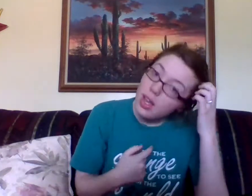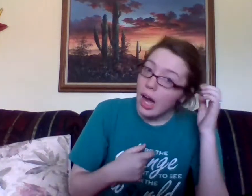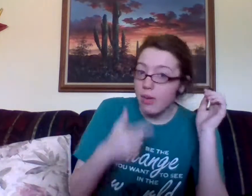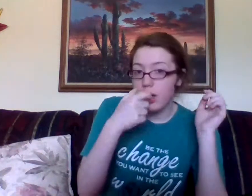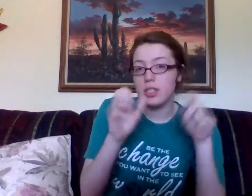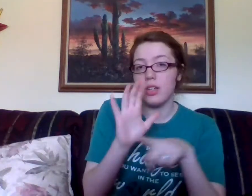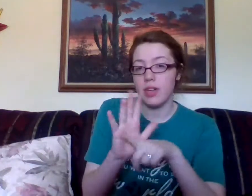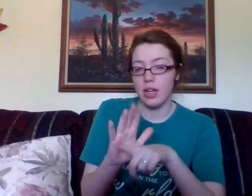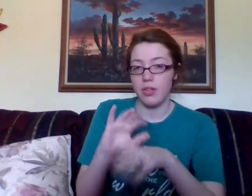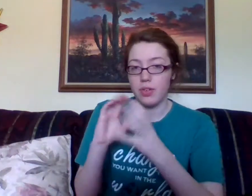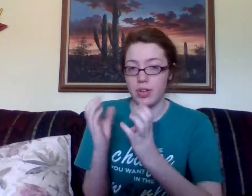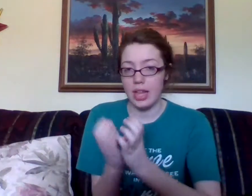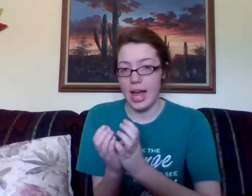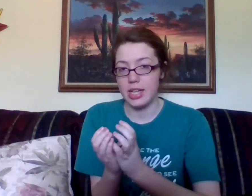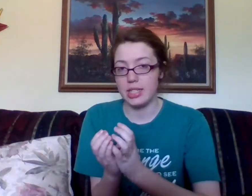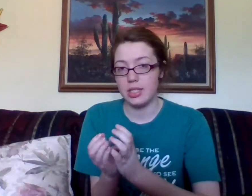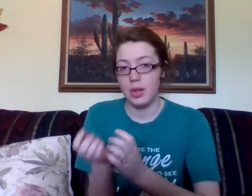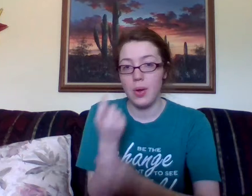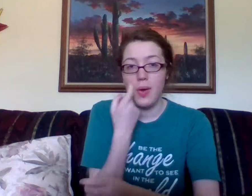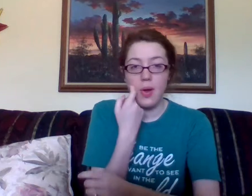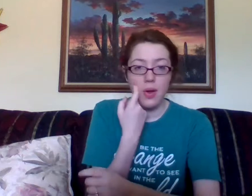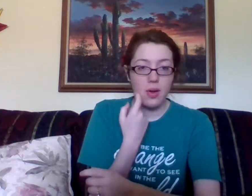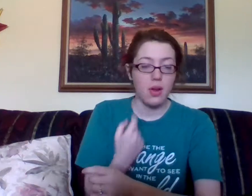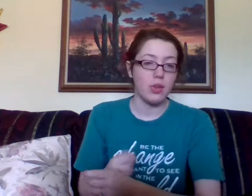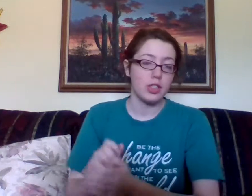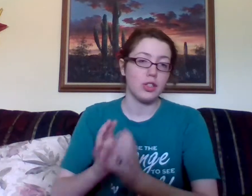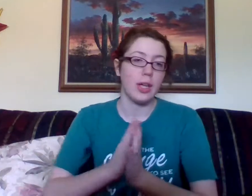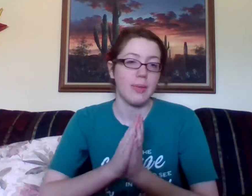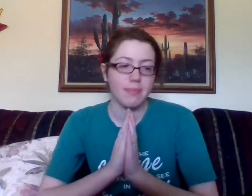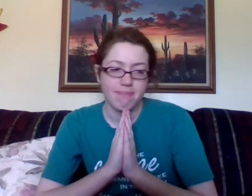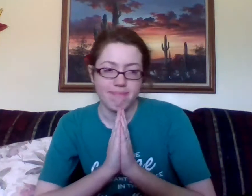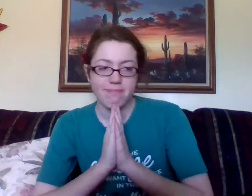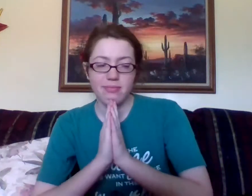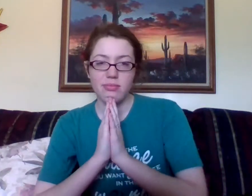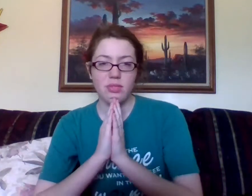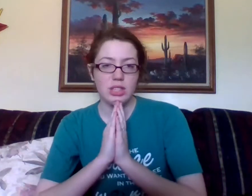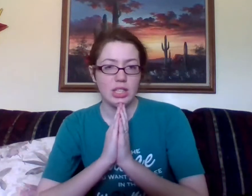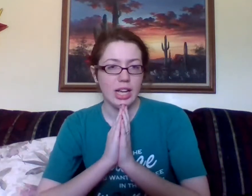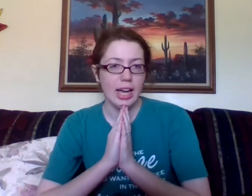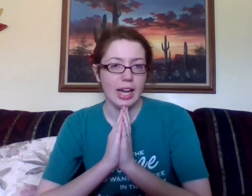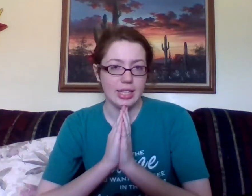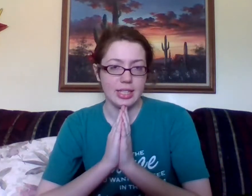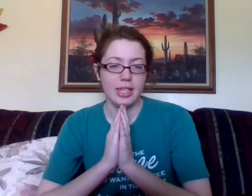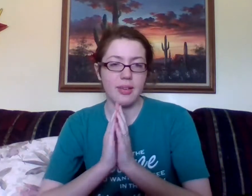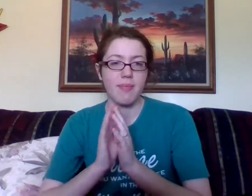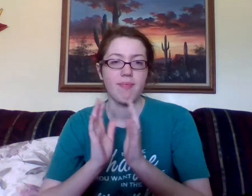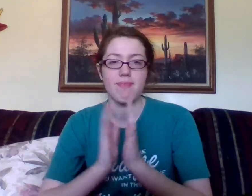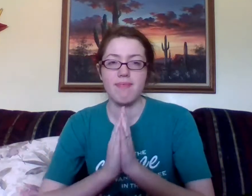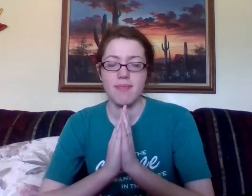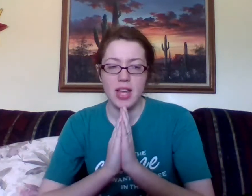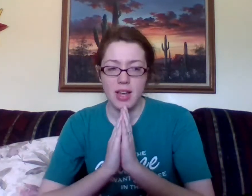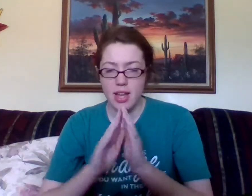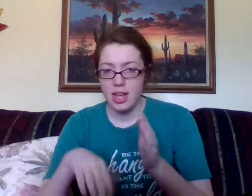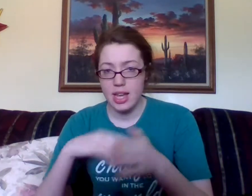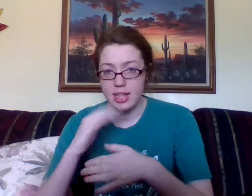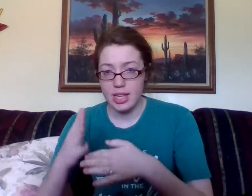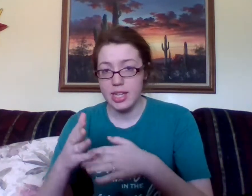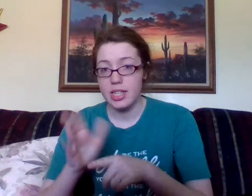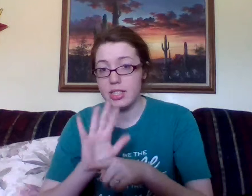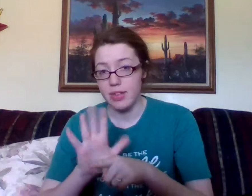I watched a video for class recently, and at the end of this